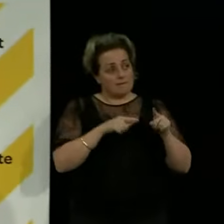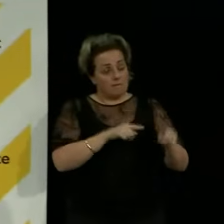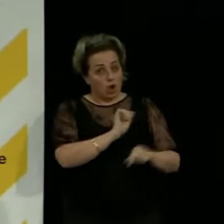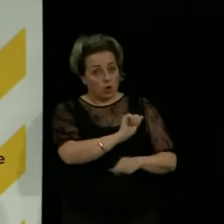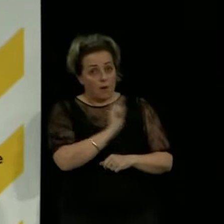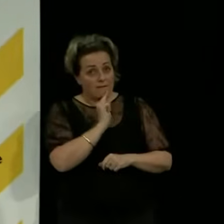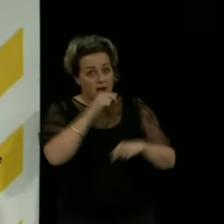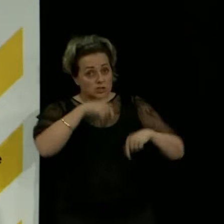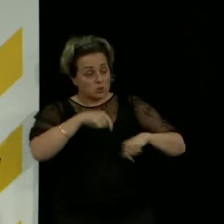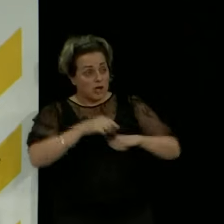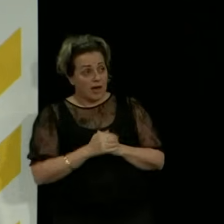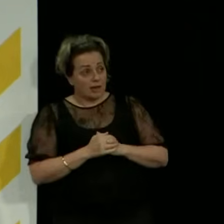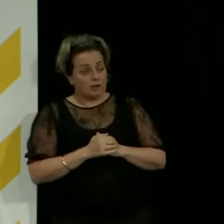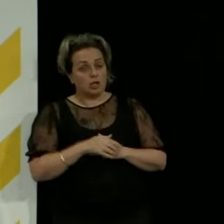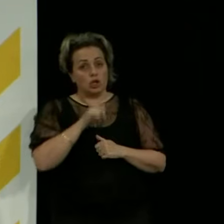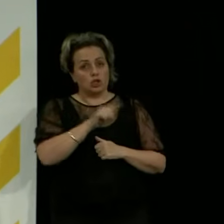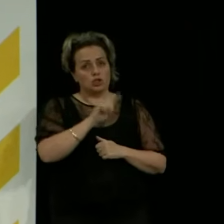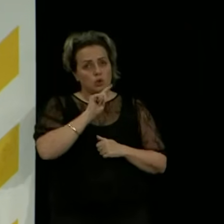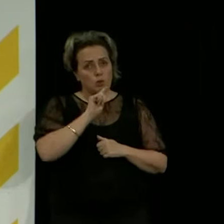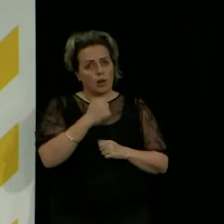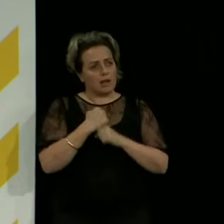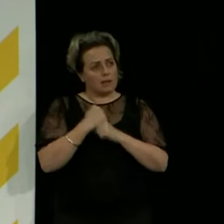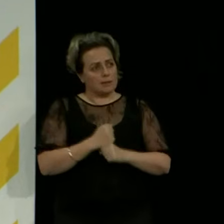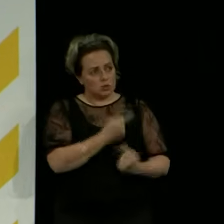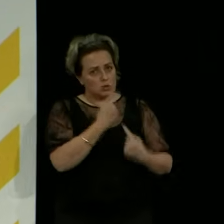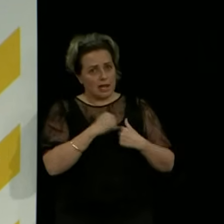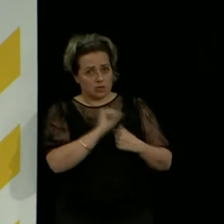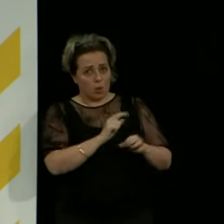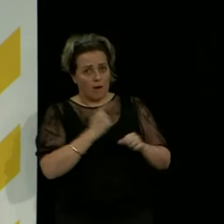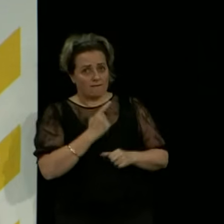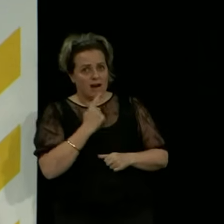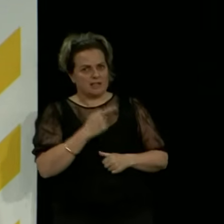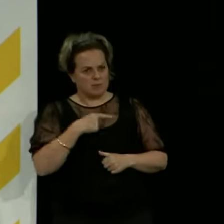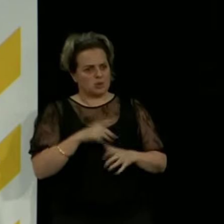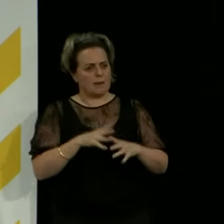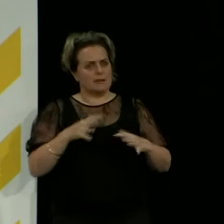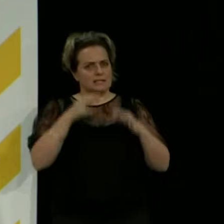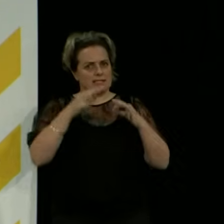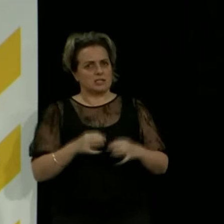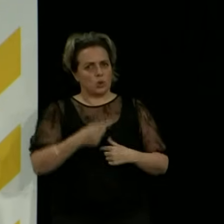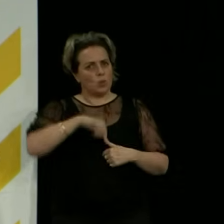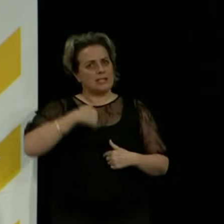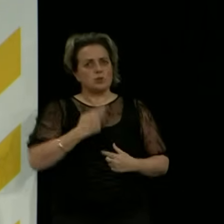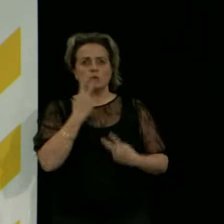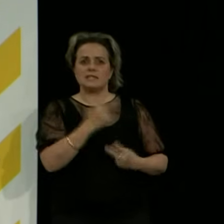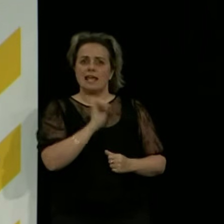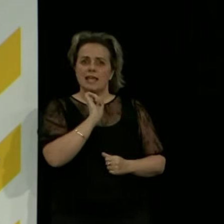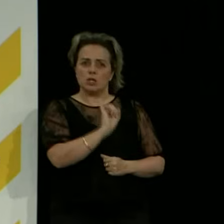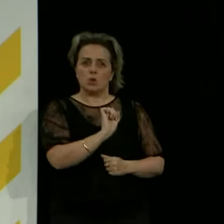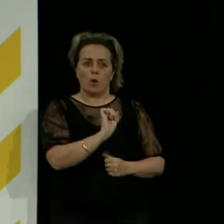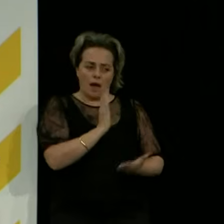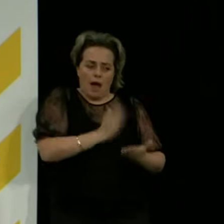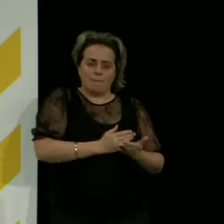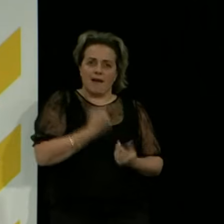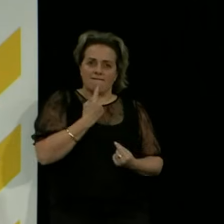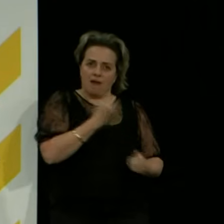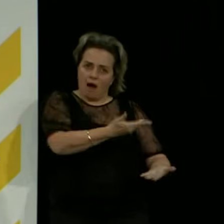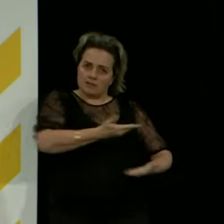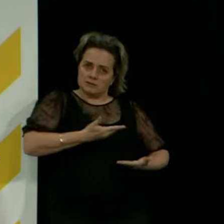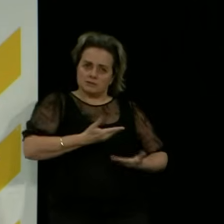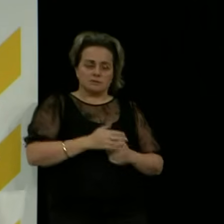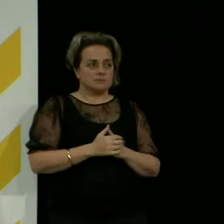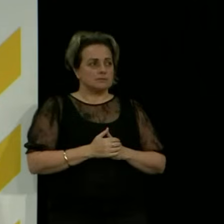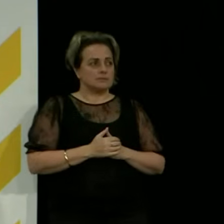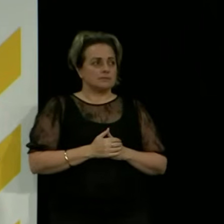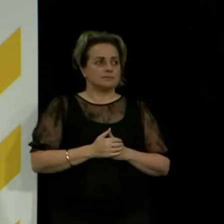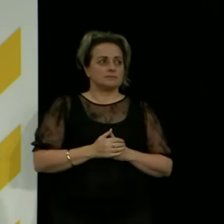to releasing that advice? Because this is a pretty big decision, and people should be able to see the public health advice that informed it.